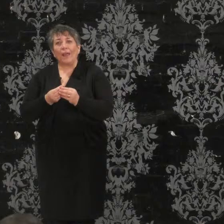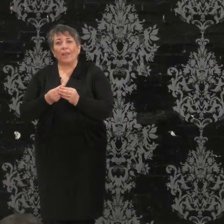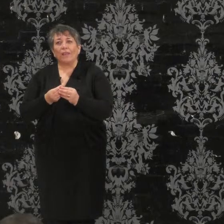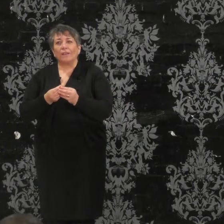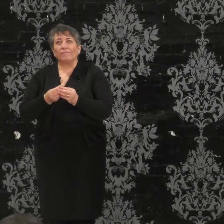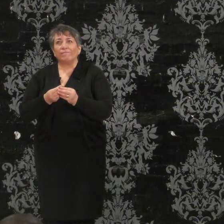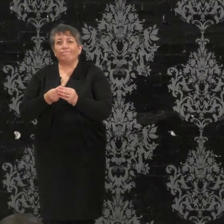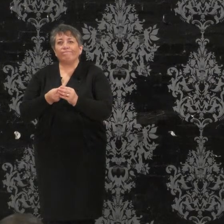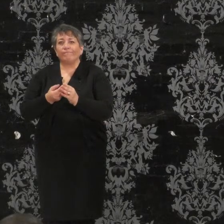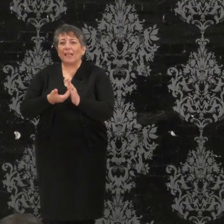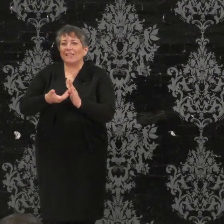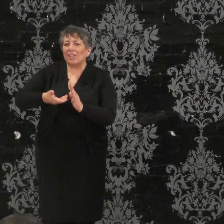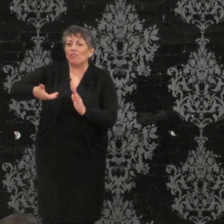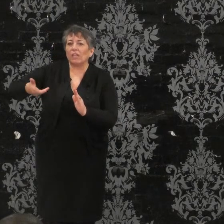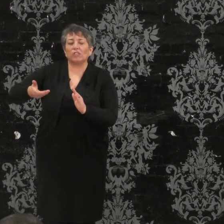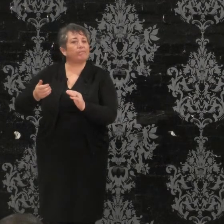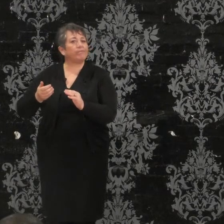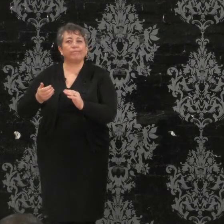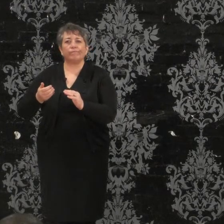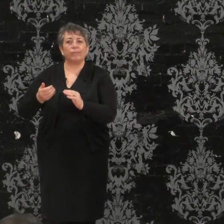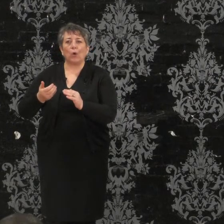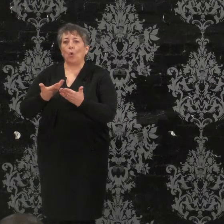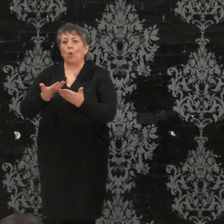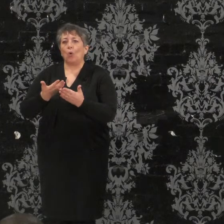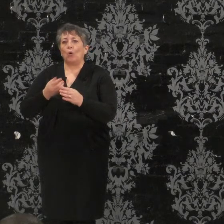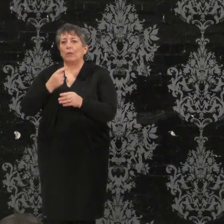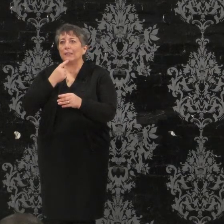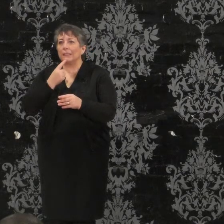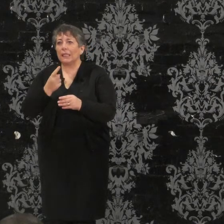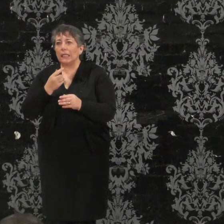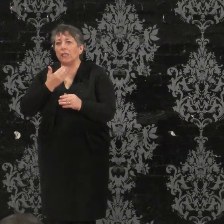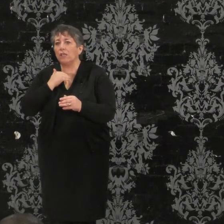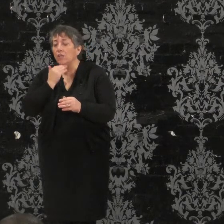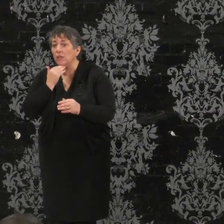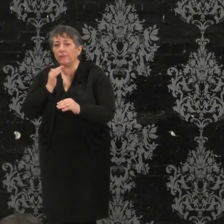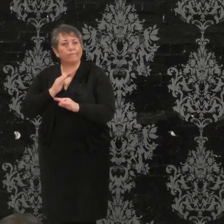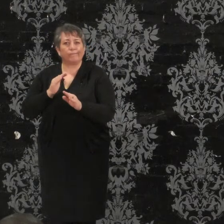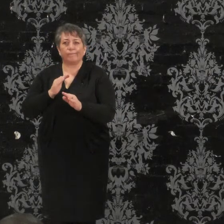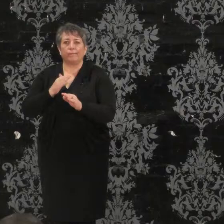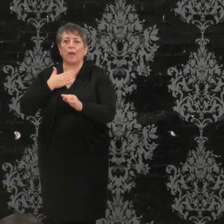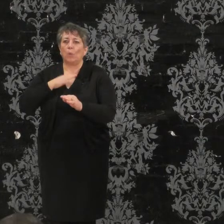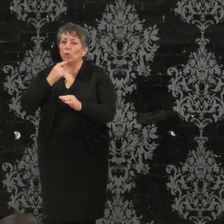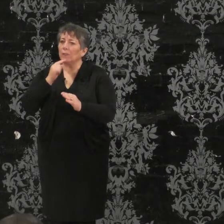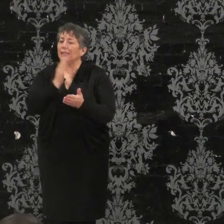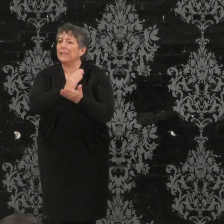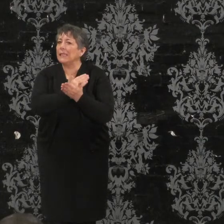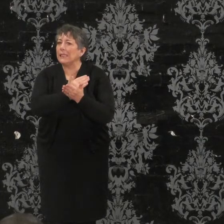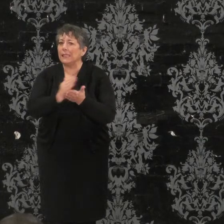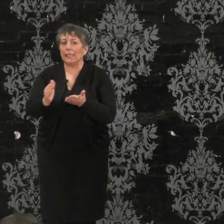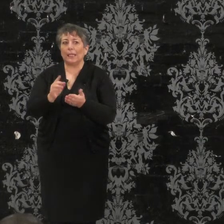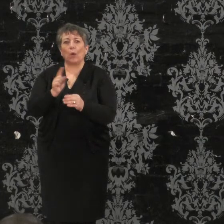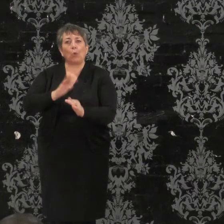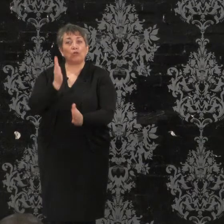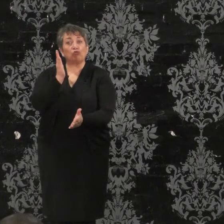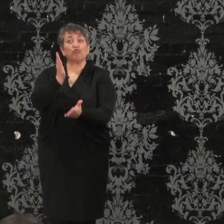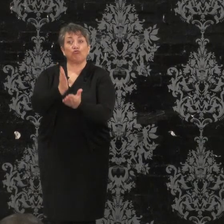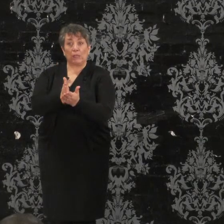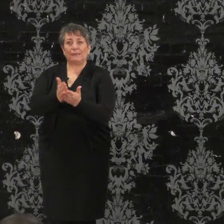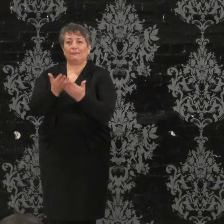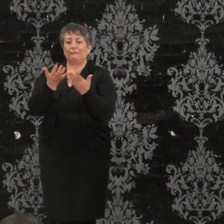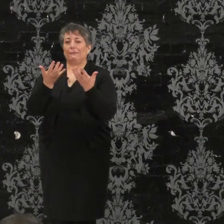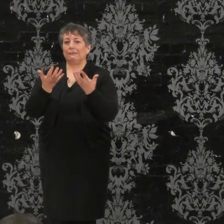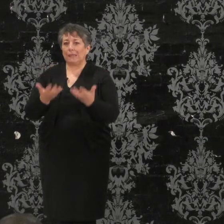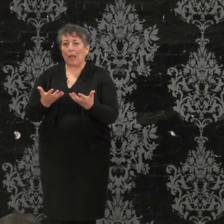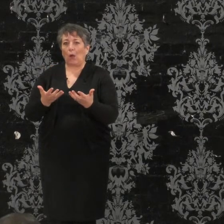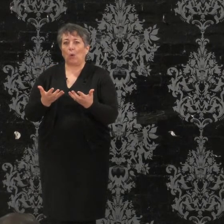the grim realities on the ground at the moment, and to highlight the worrying impact of the